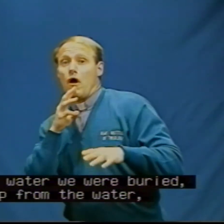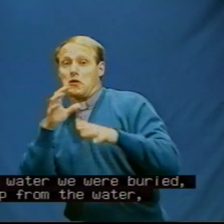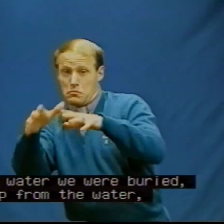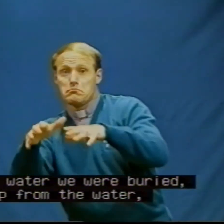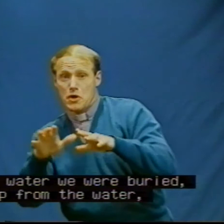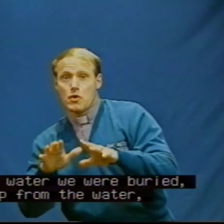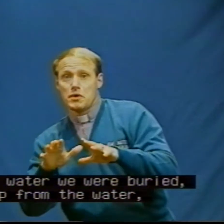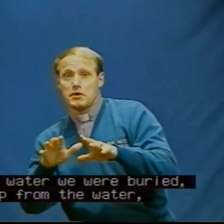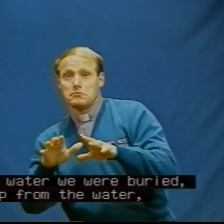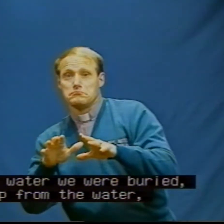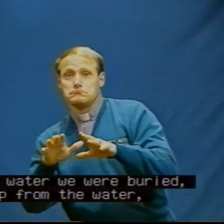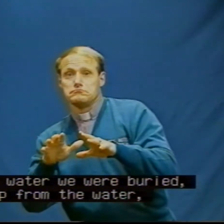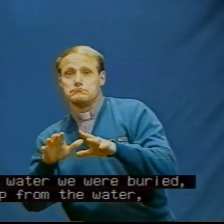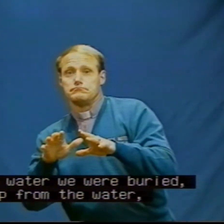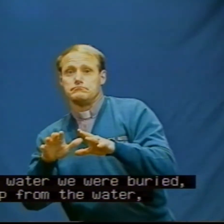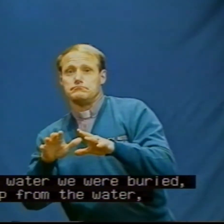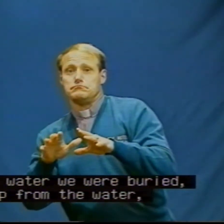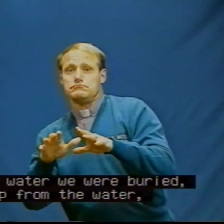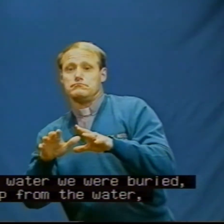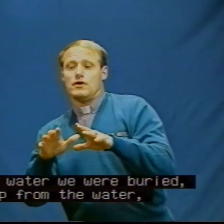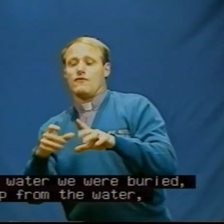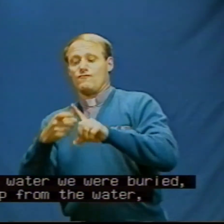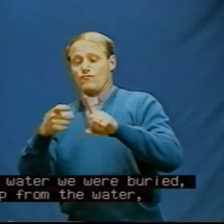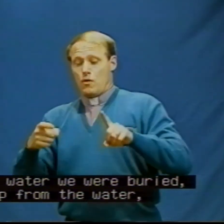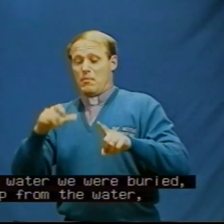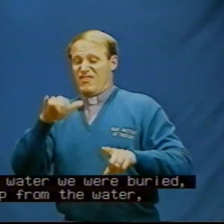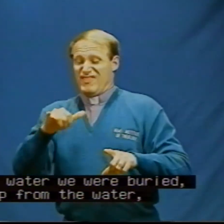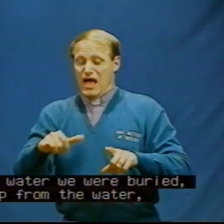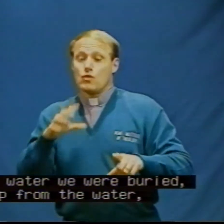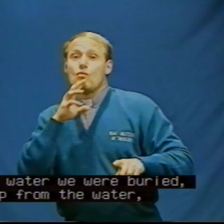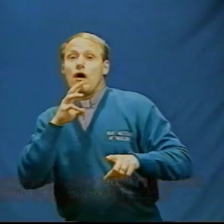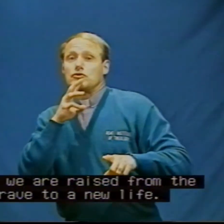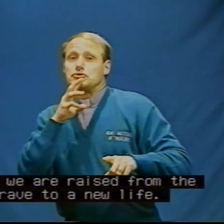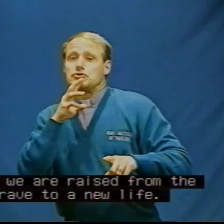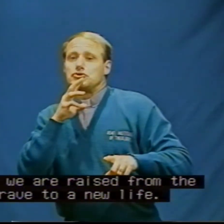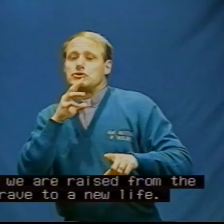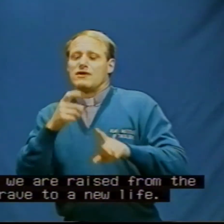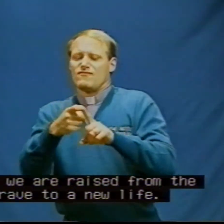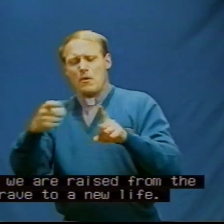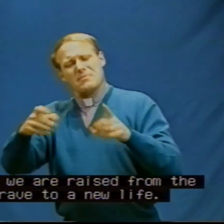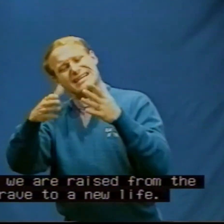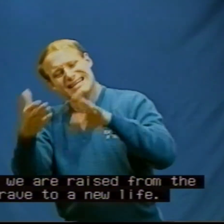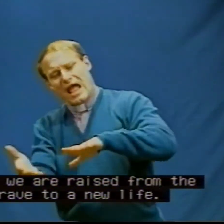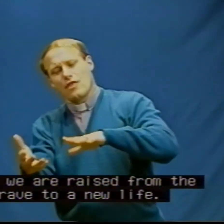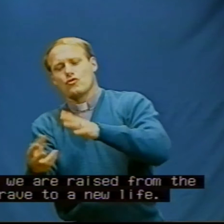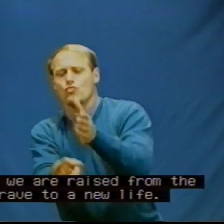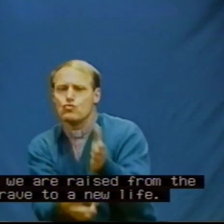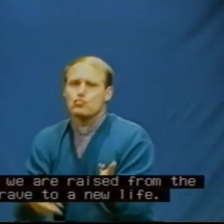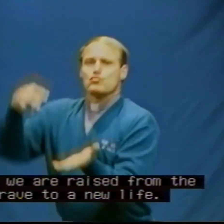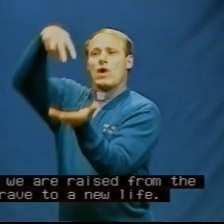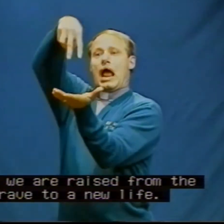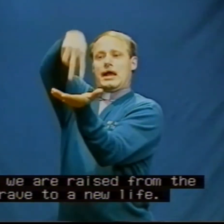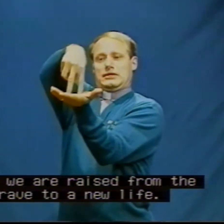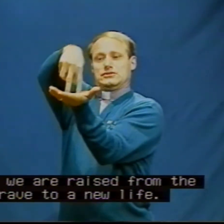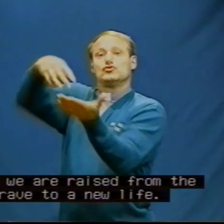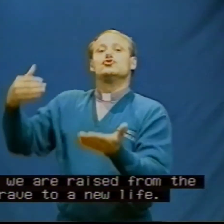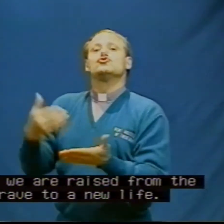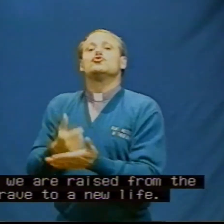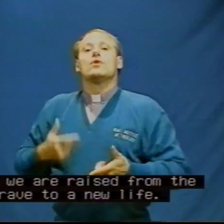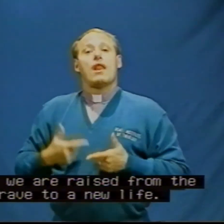Under the water, we were buried. Up from the water, we are raised from the grave to a new life.